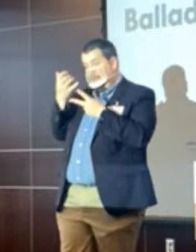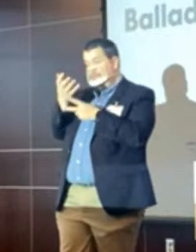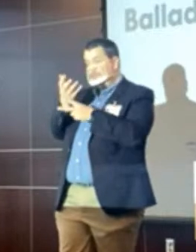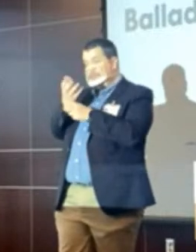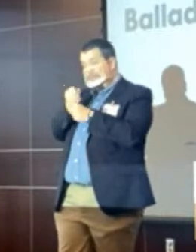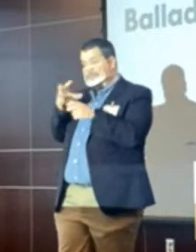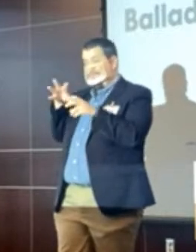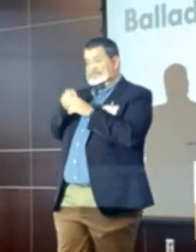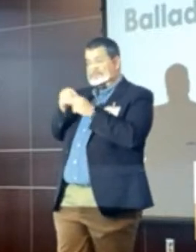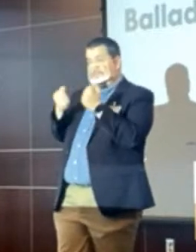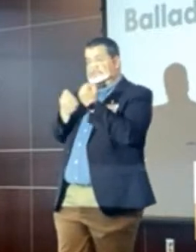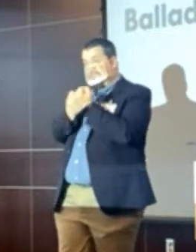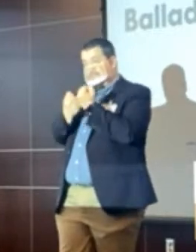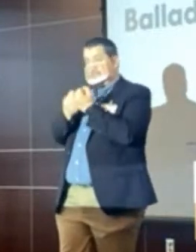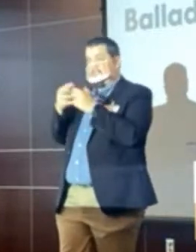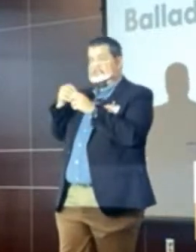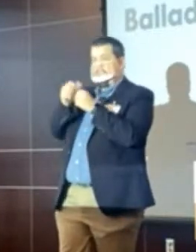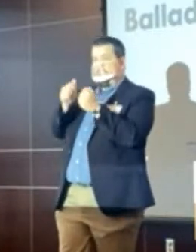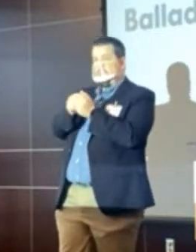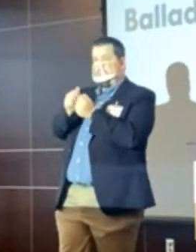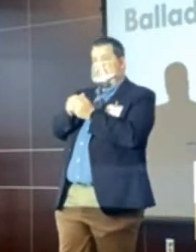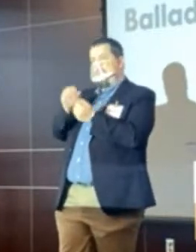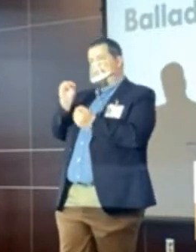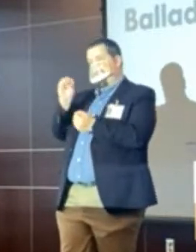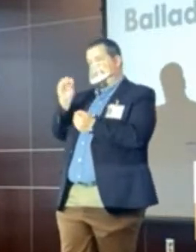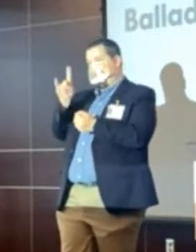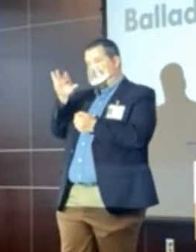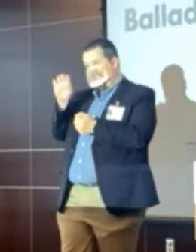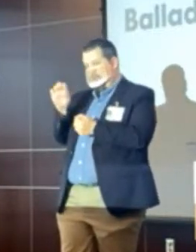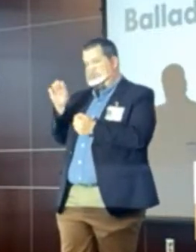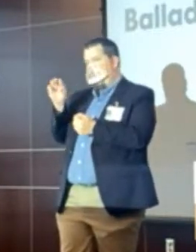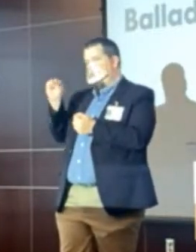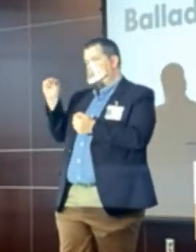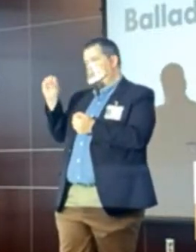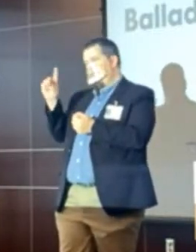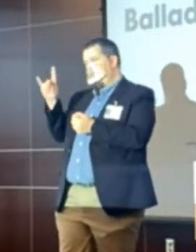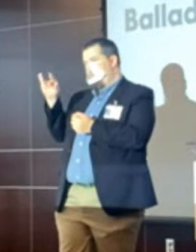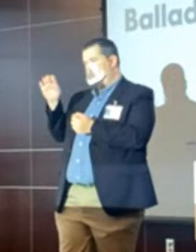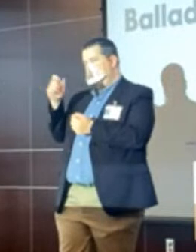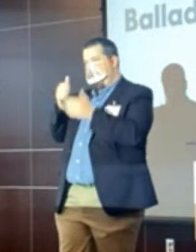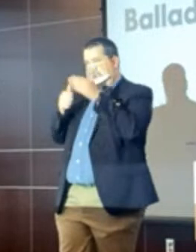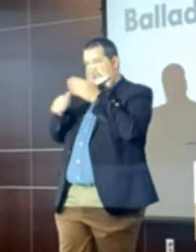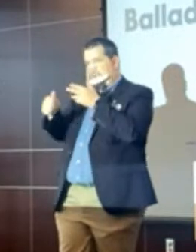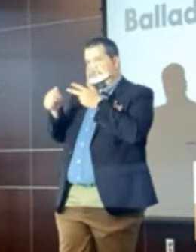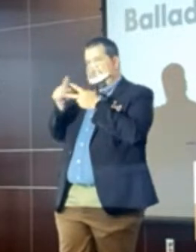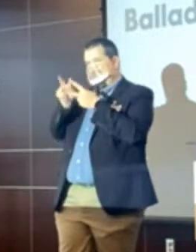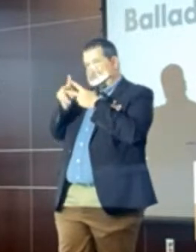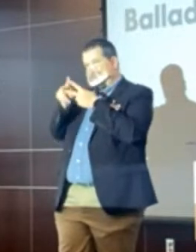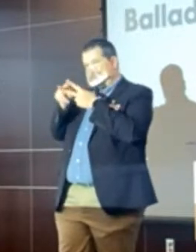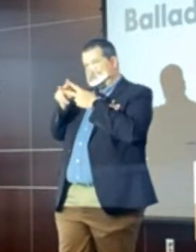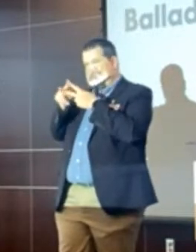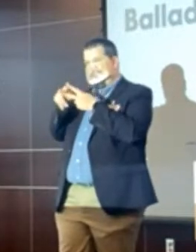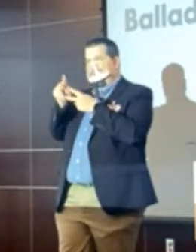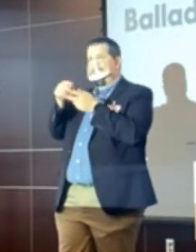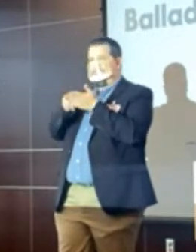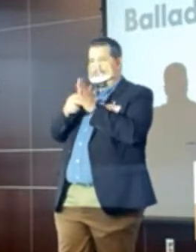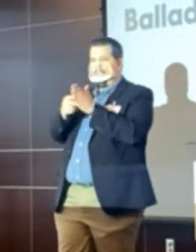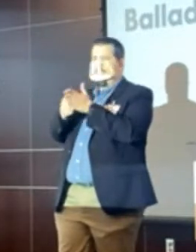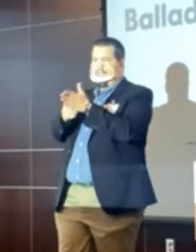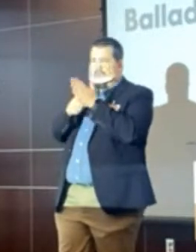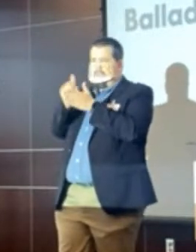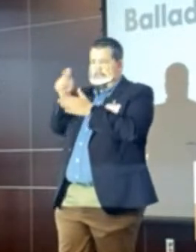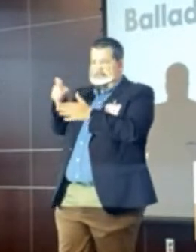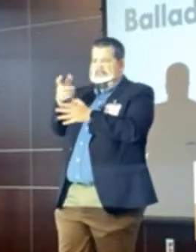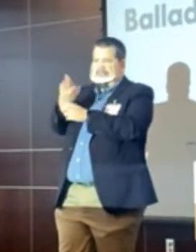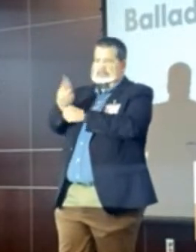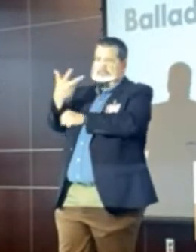and participate funding and participate with Medicare or Medicaid, you would fall under one of these mandates that's been proposed